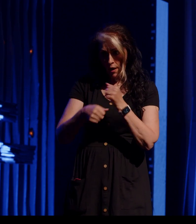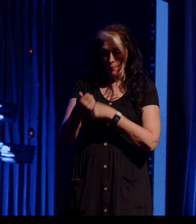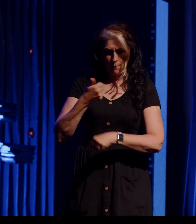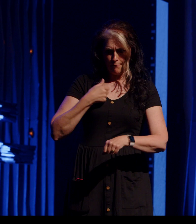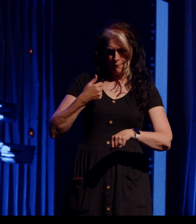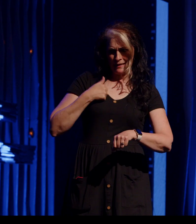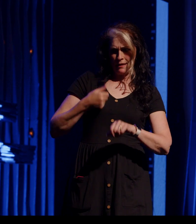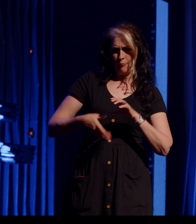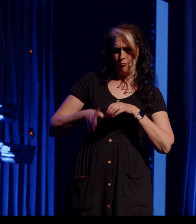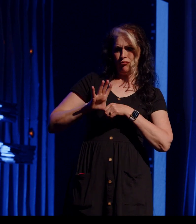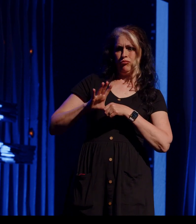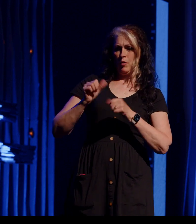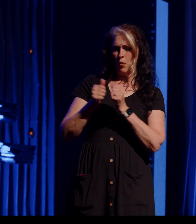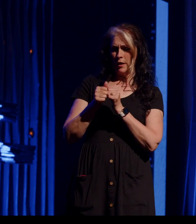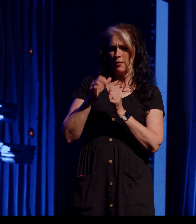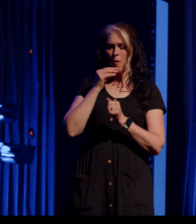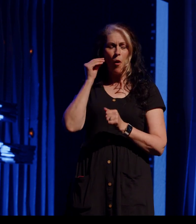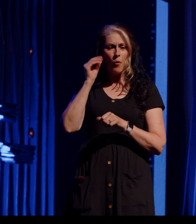it.